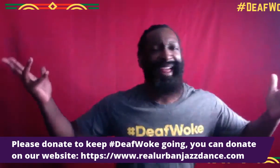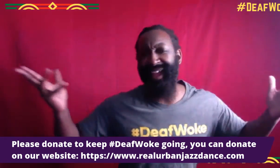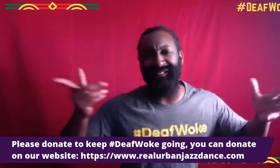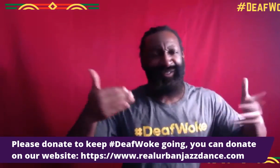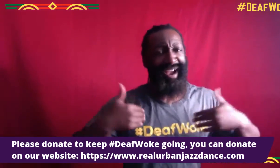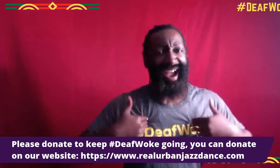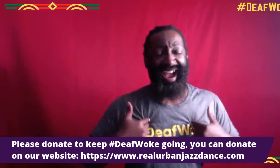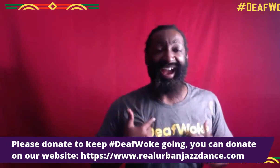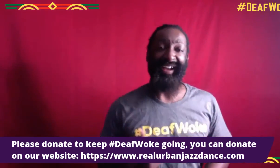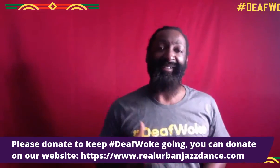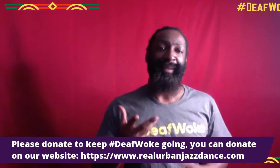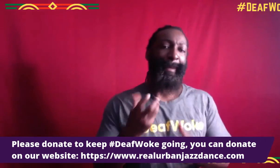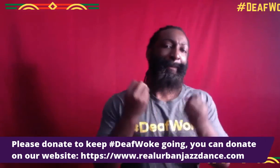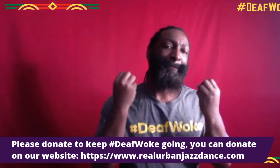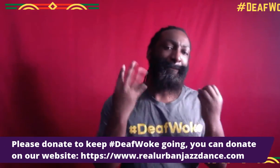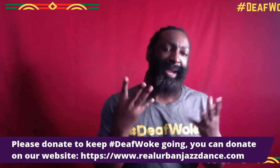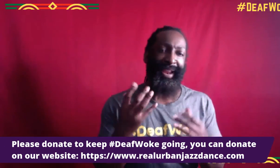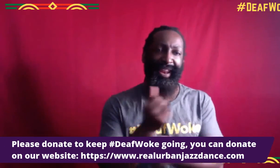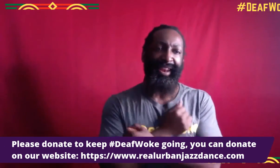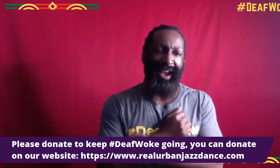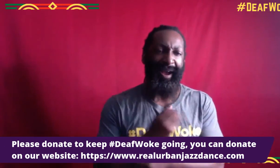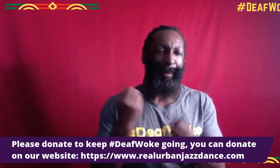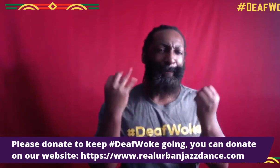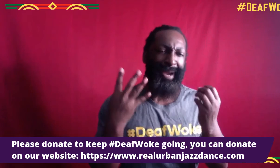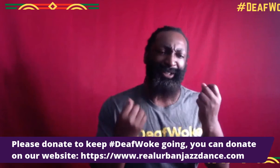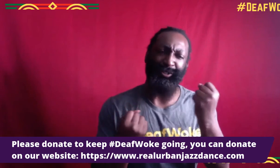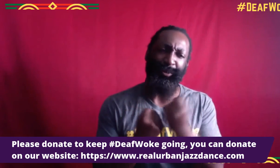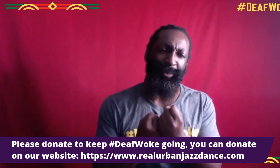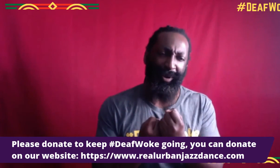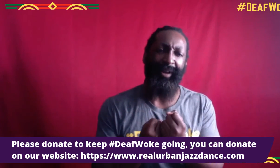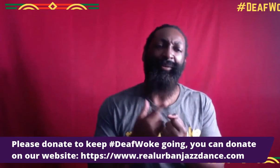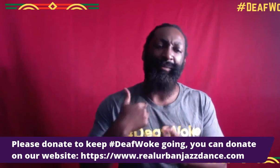$1, $2, whatever you can.